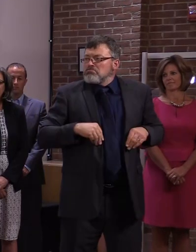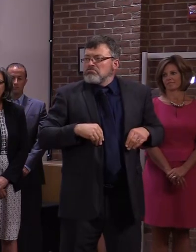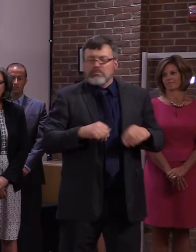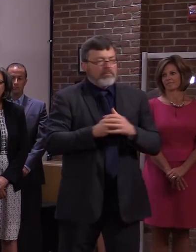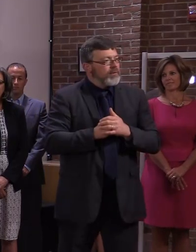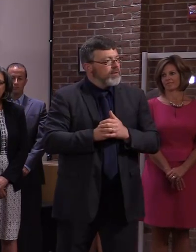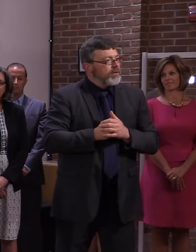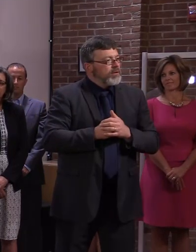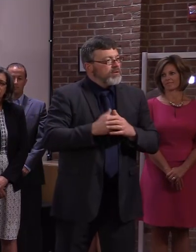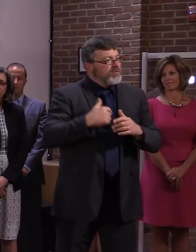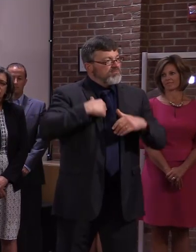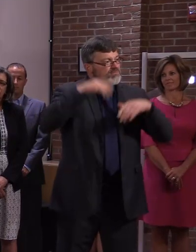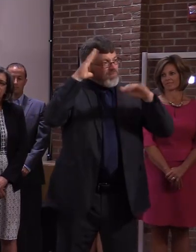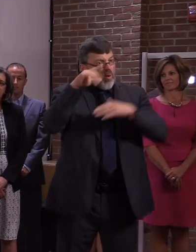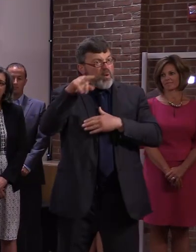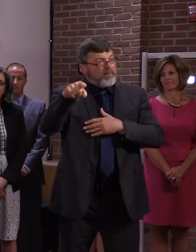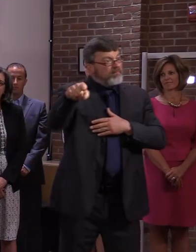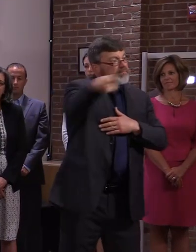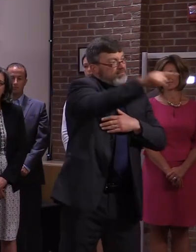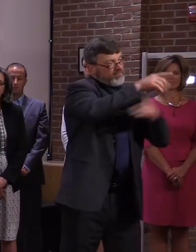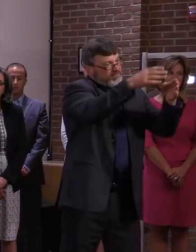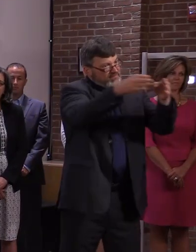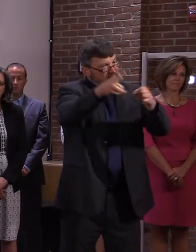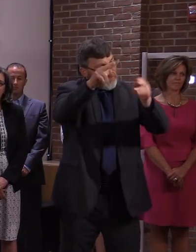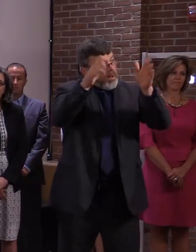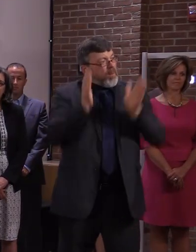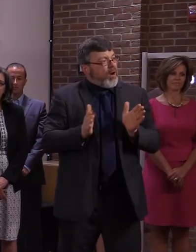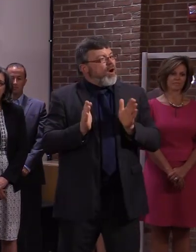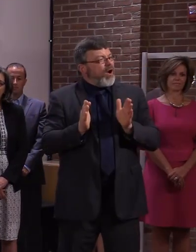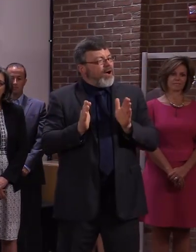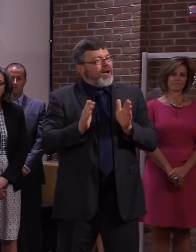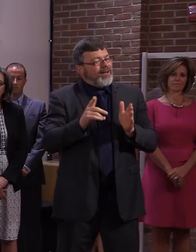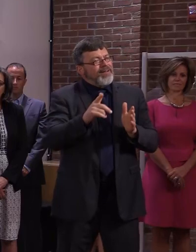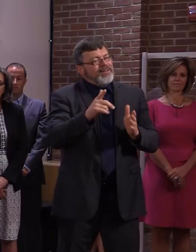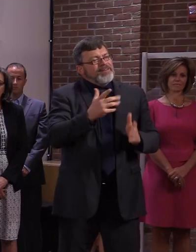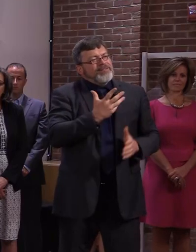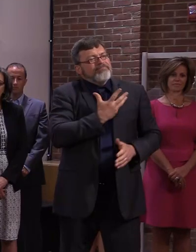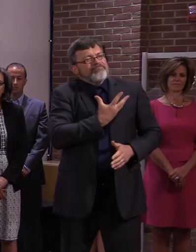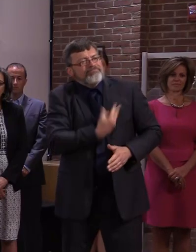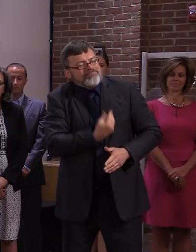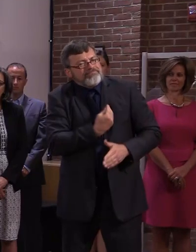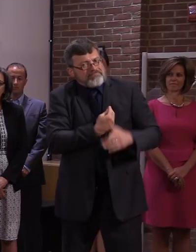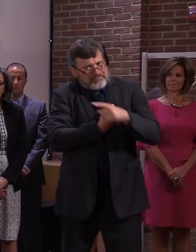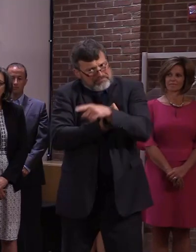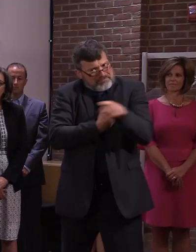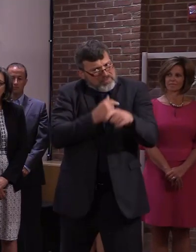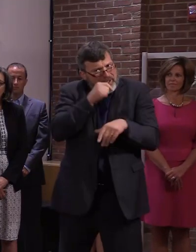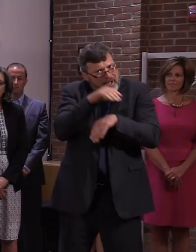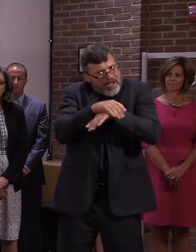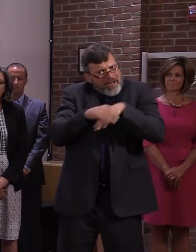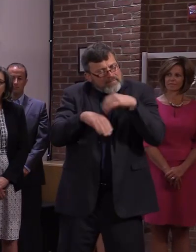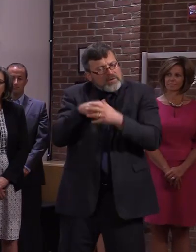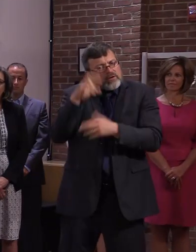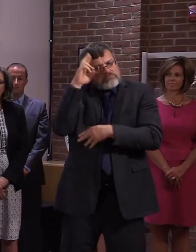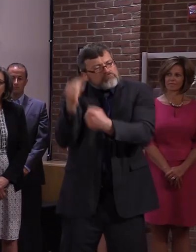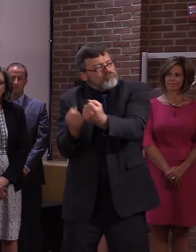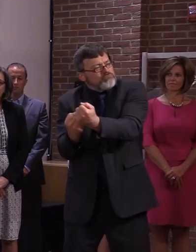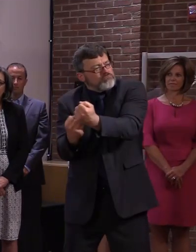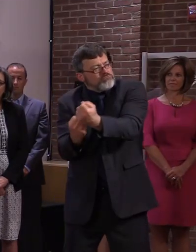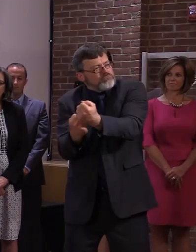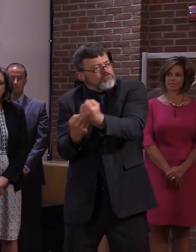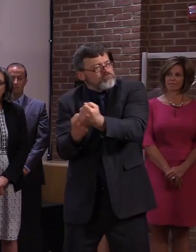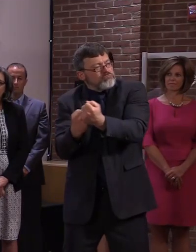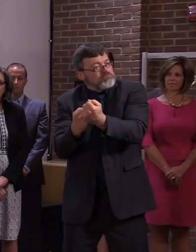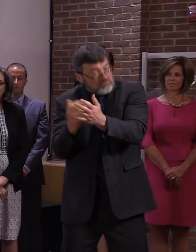I hope all Vermonters show compassion and respect for one another, including businesses choosing to keep some requirements